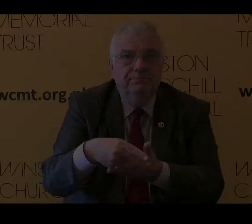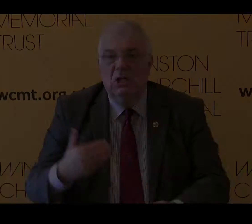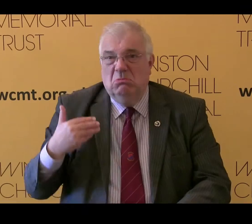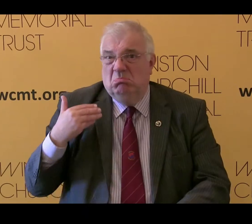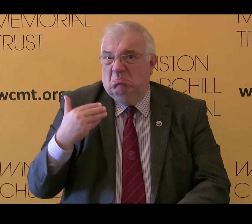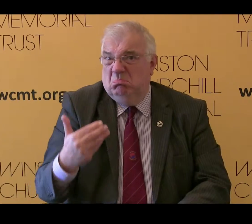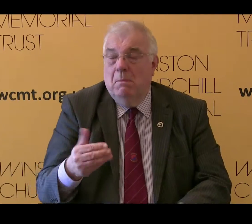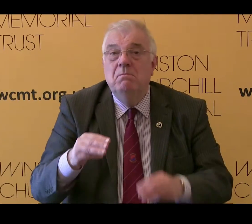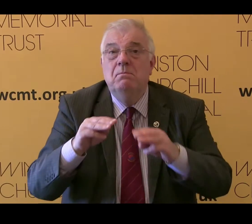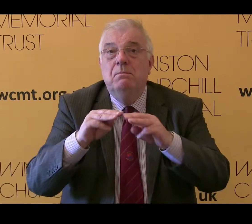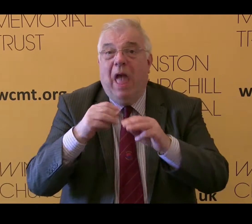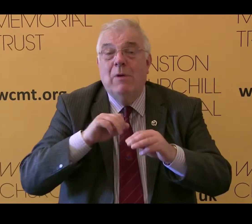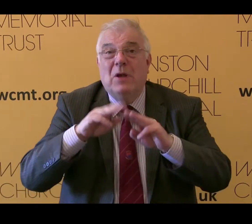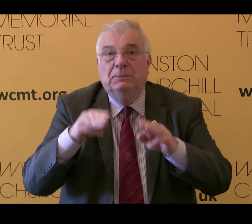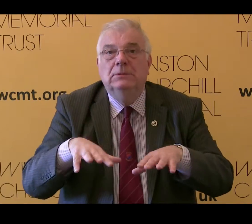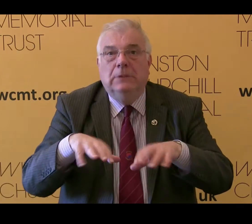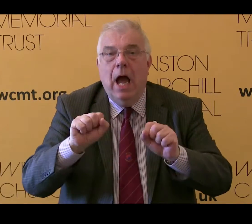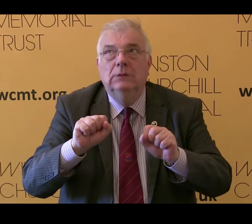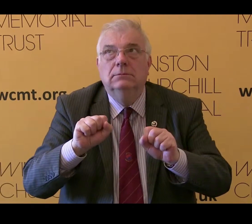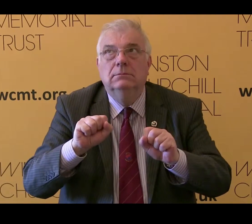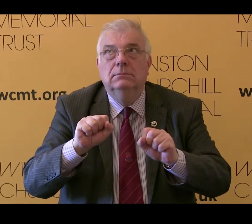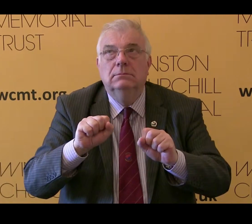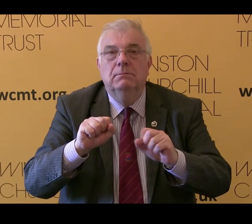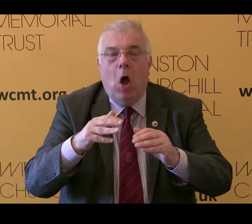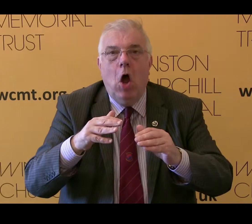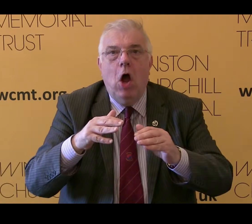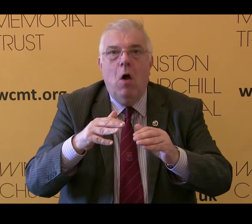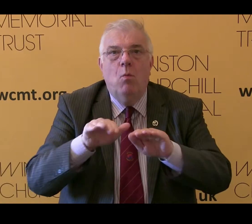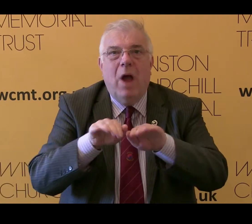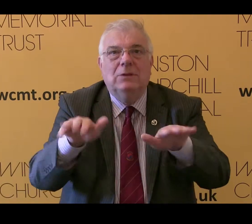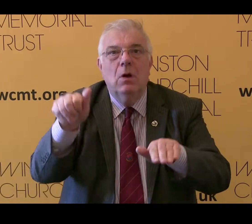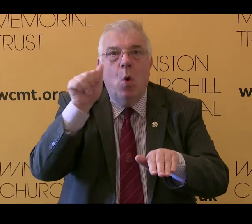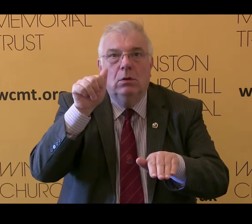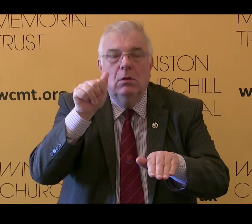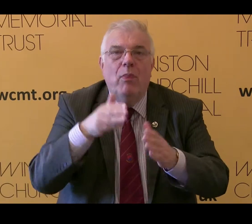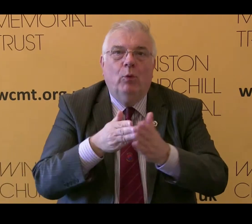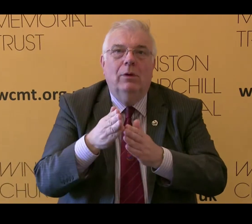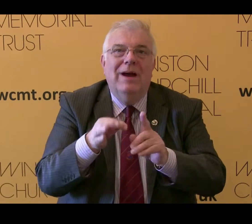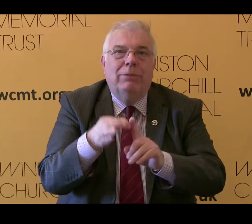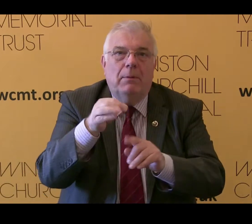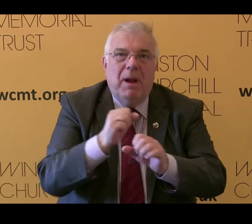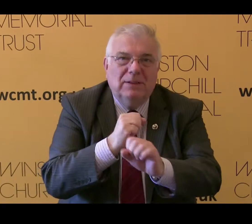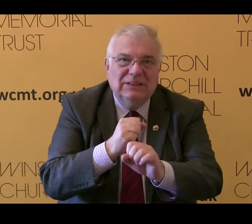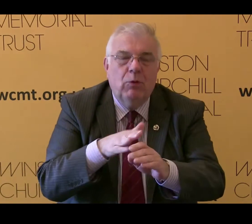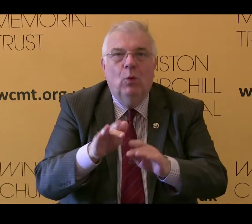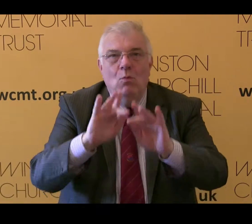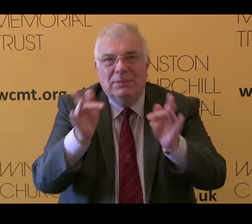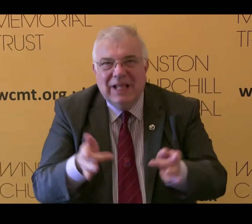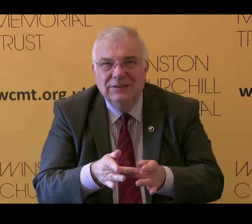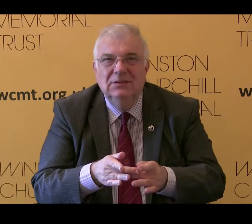Our museum over the last while, it's starting to get well known through websites, better publicity,